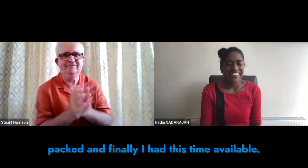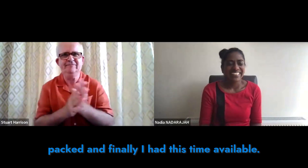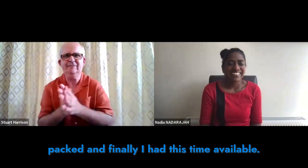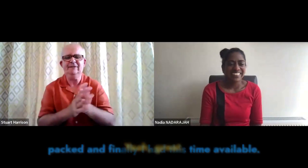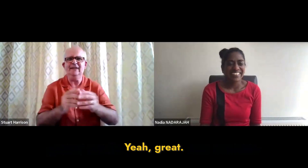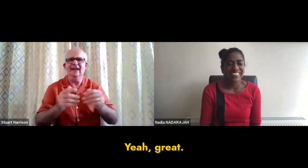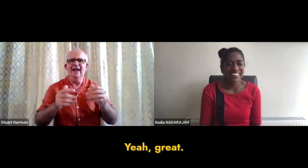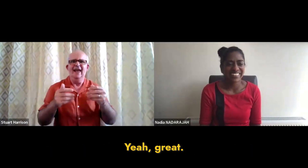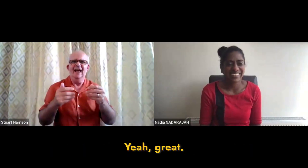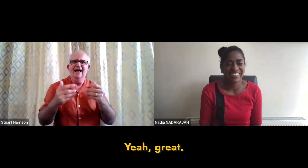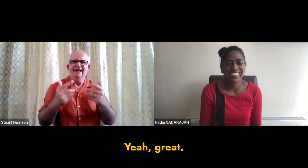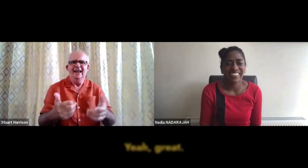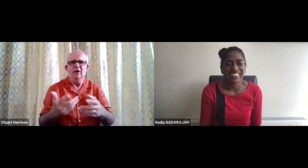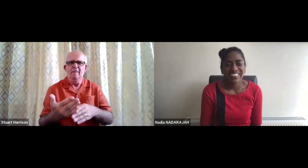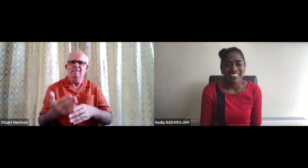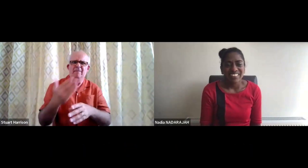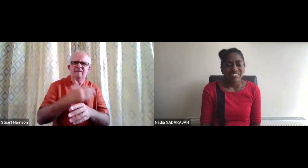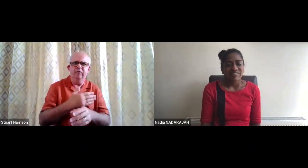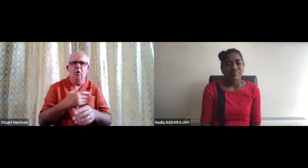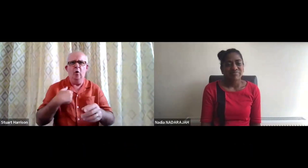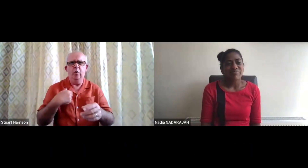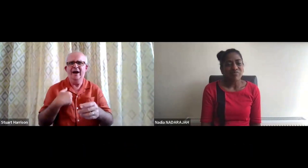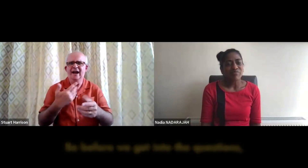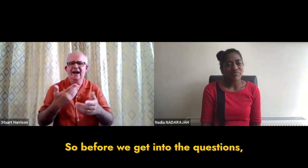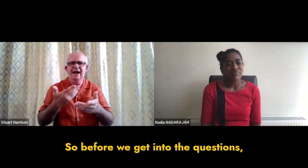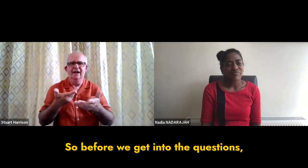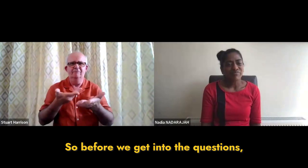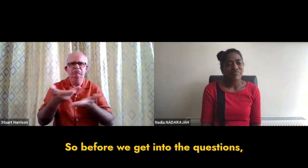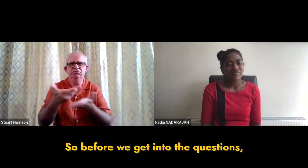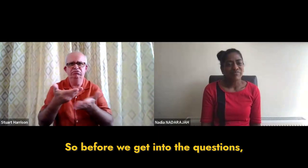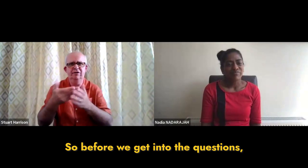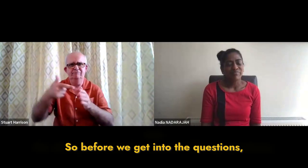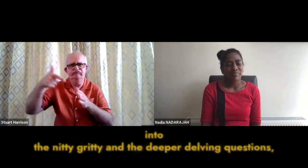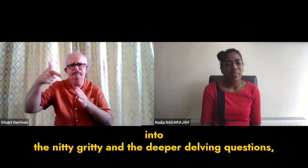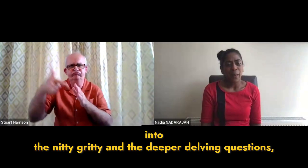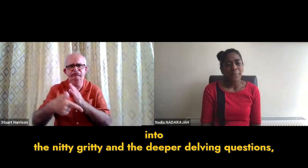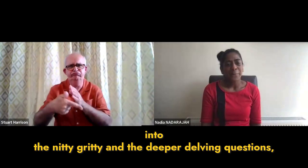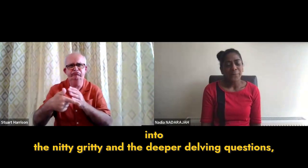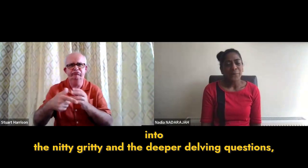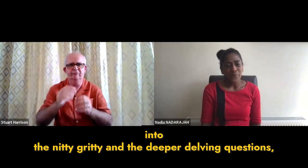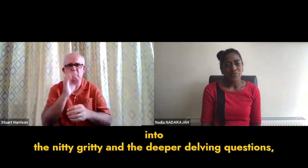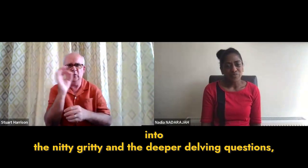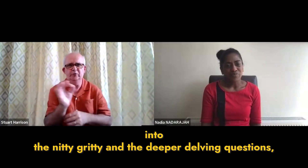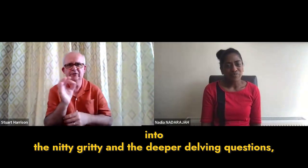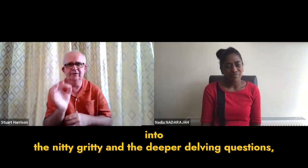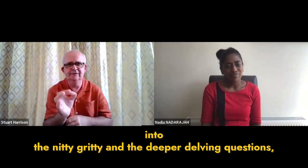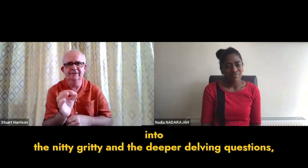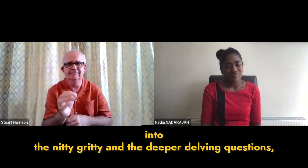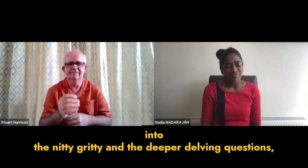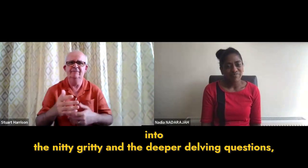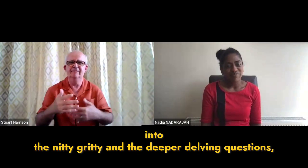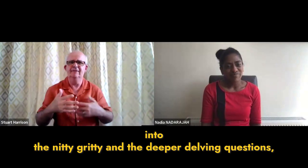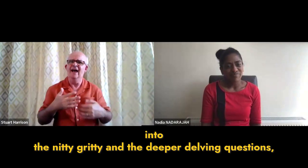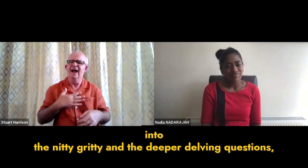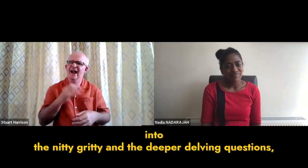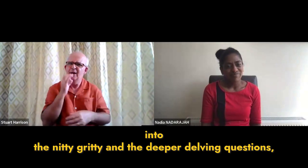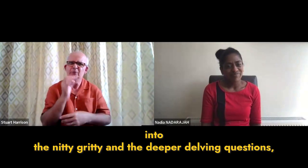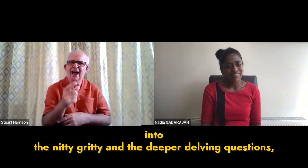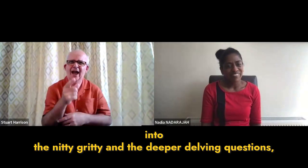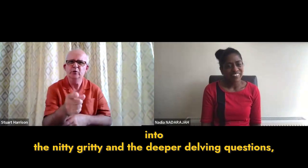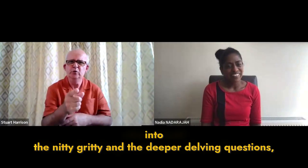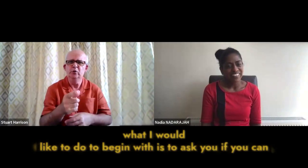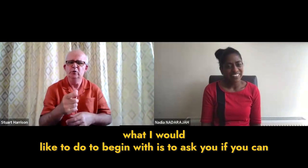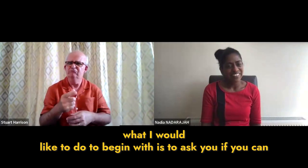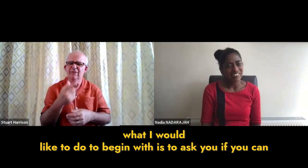time available. Yeah, great. So before we get into the questions, into the nitty-gritty and the deeper